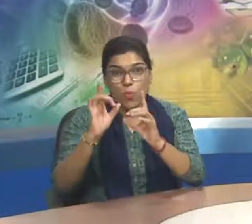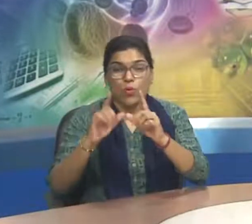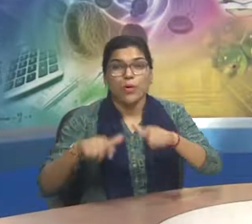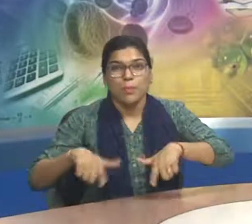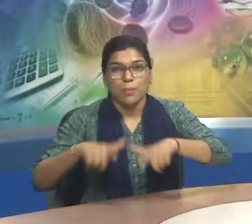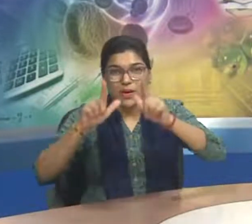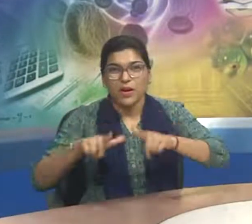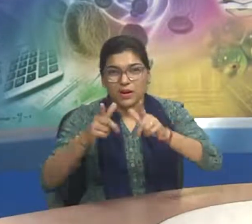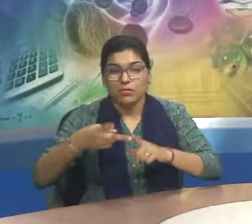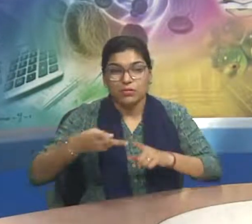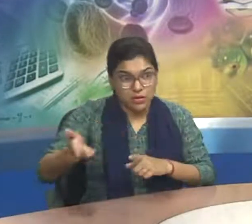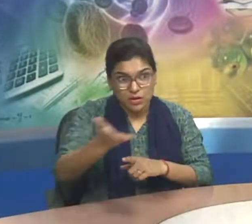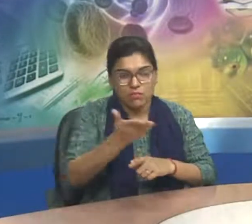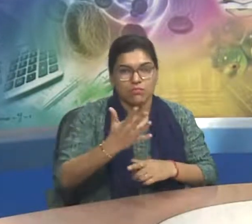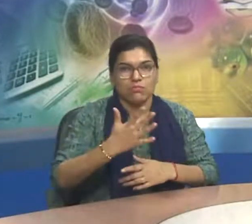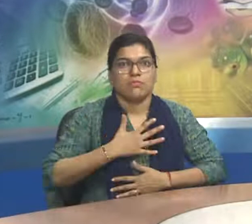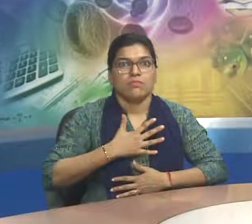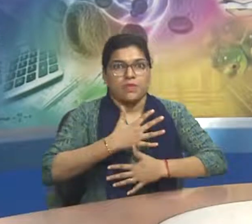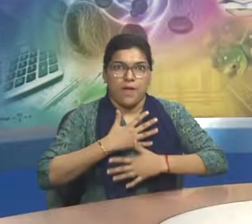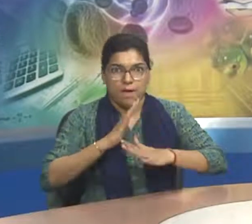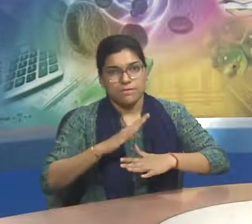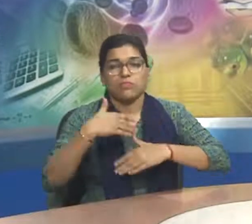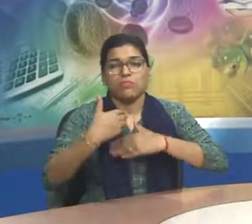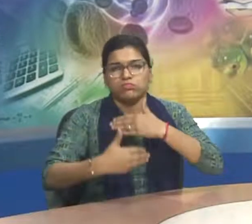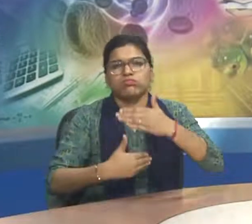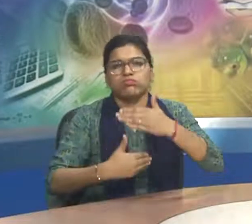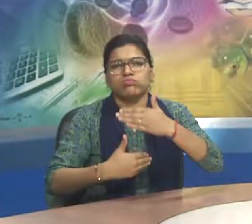animals and plants which lived during that period,